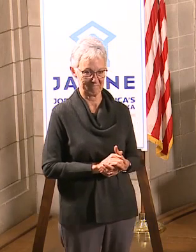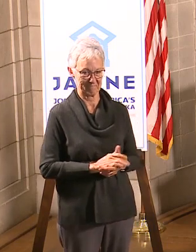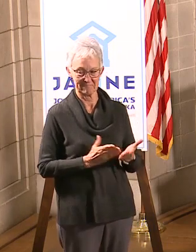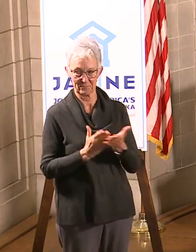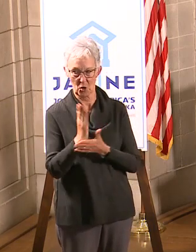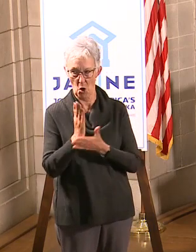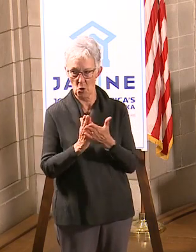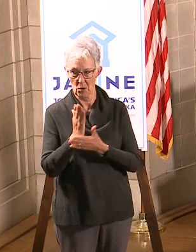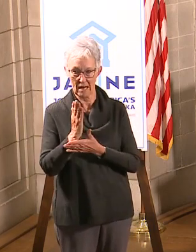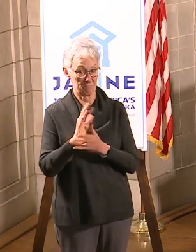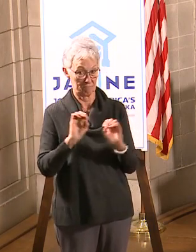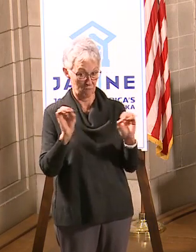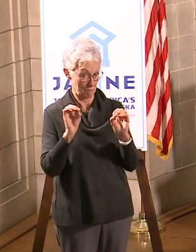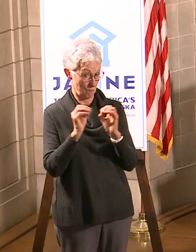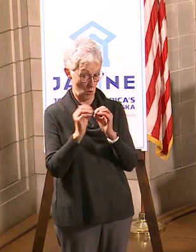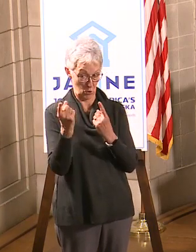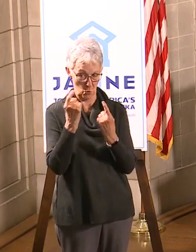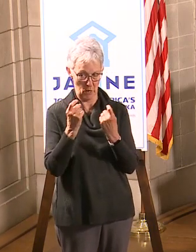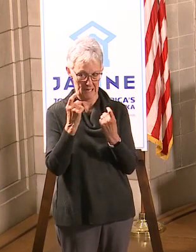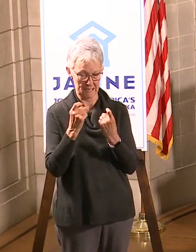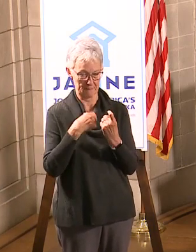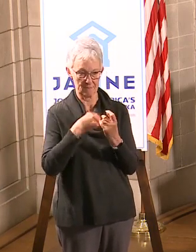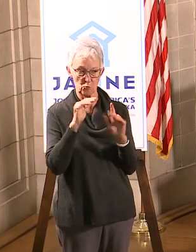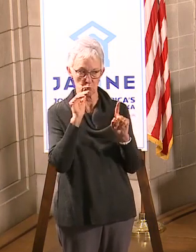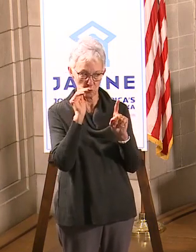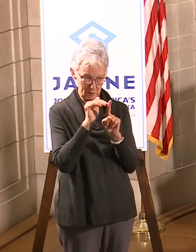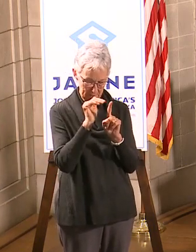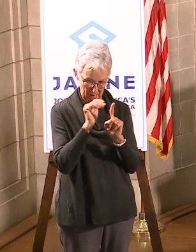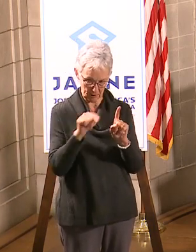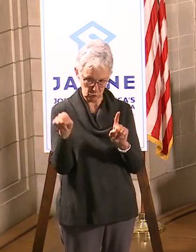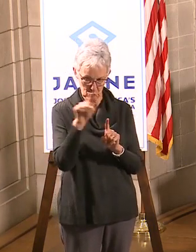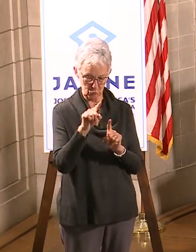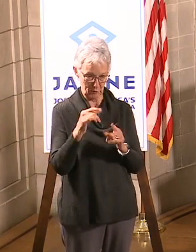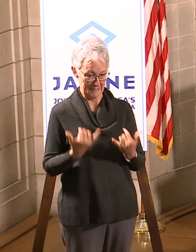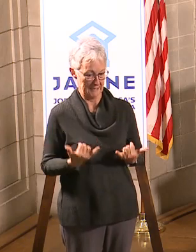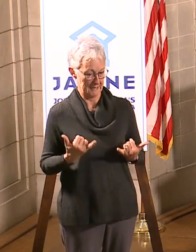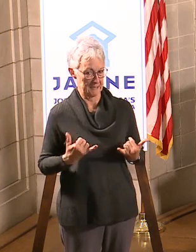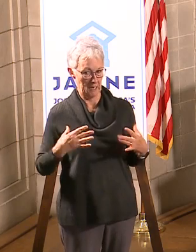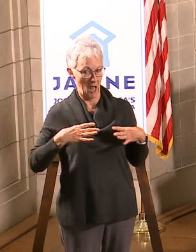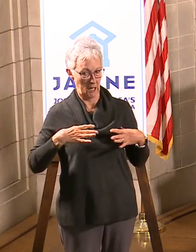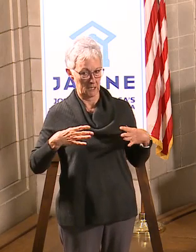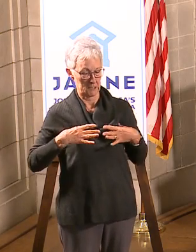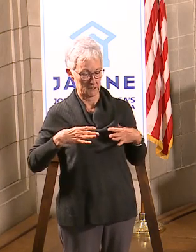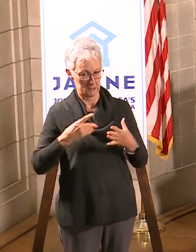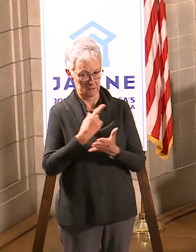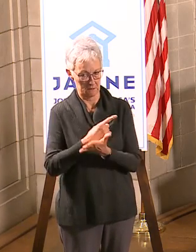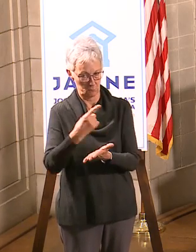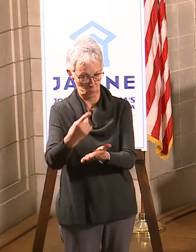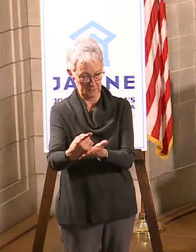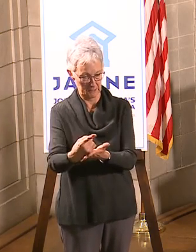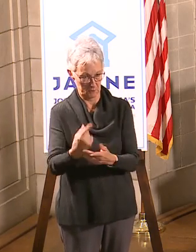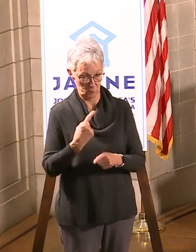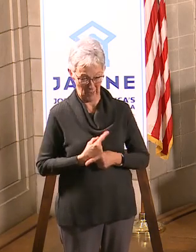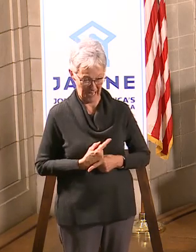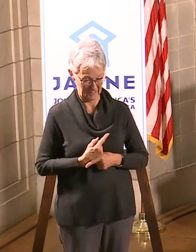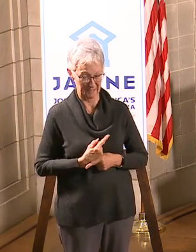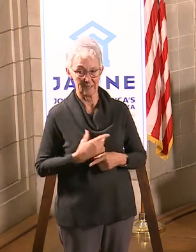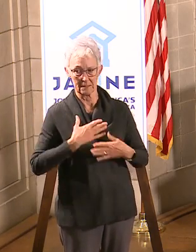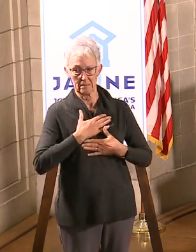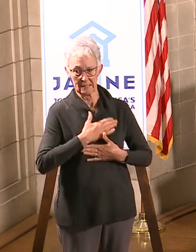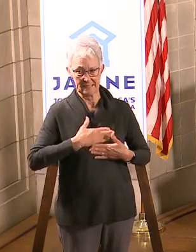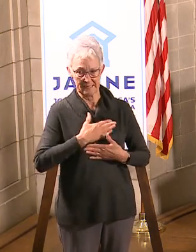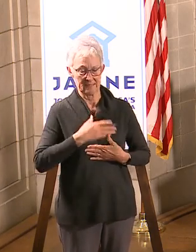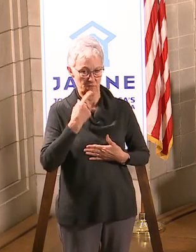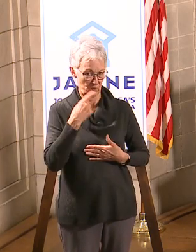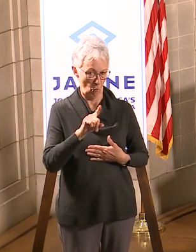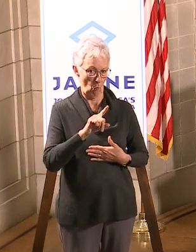All right, seeing no other questions, again, I'll just remind folks, again, holiday weekend, or holiday week coming up, right? So please, for